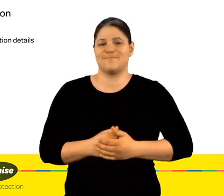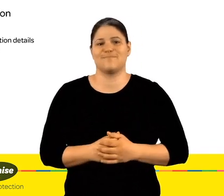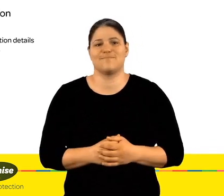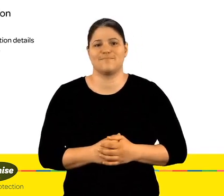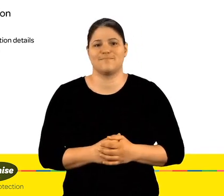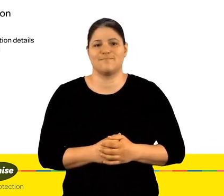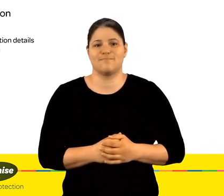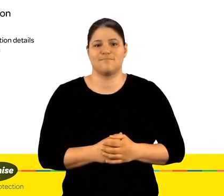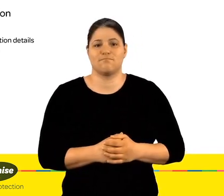due.